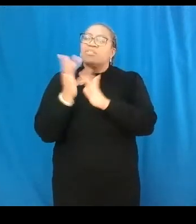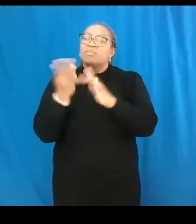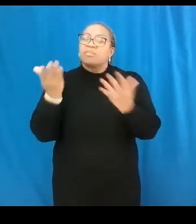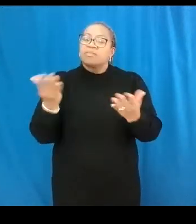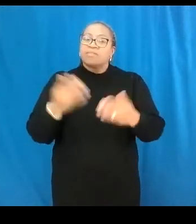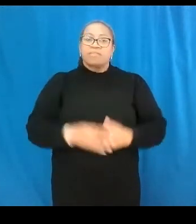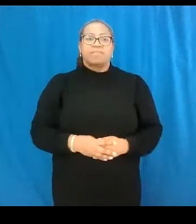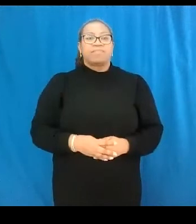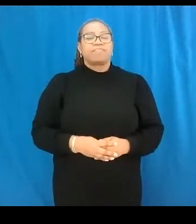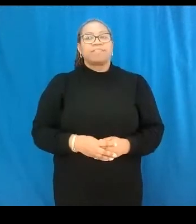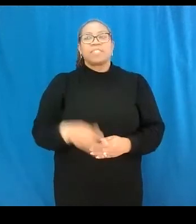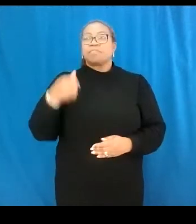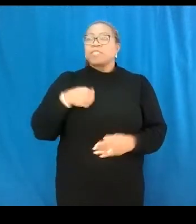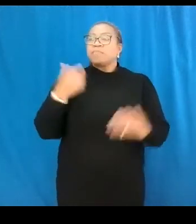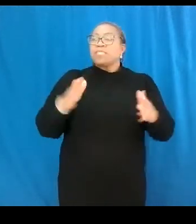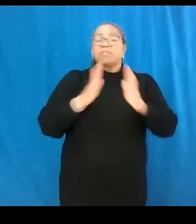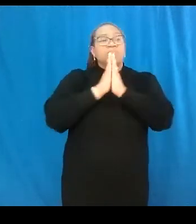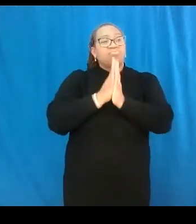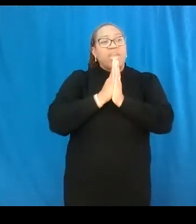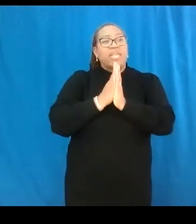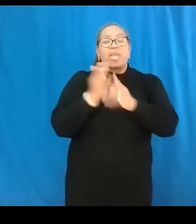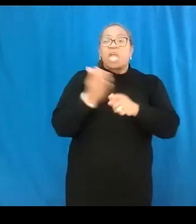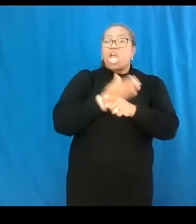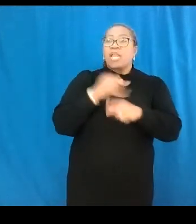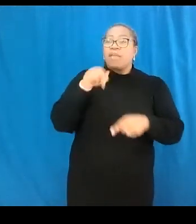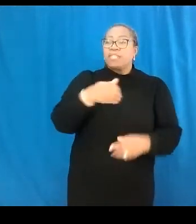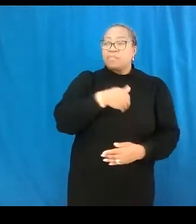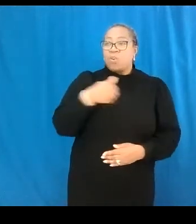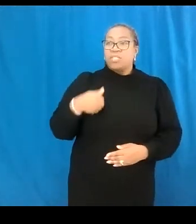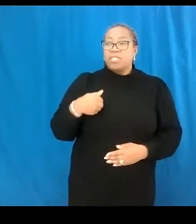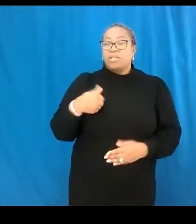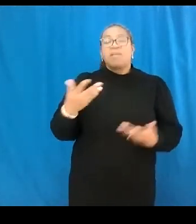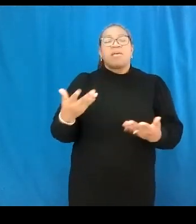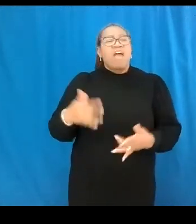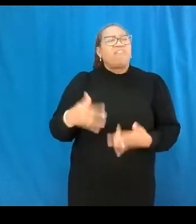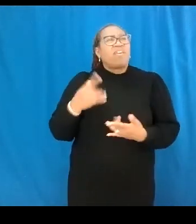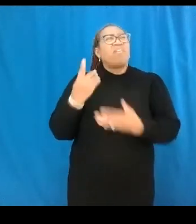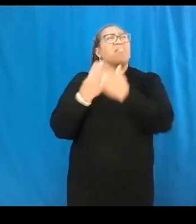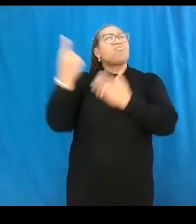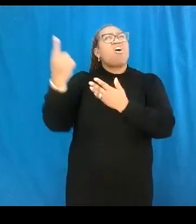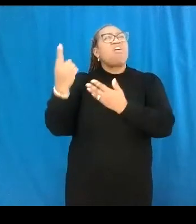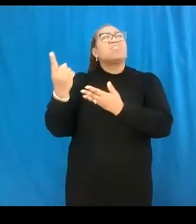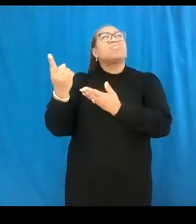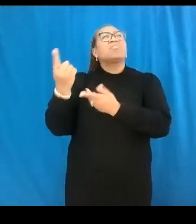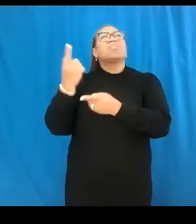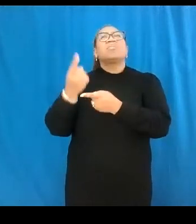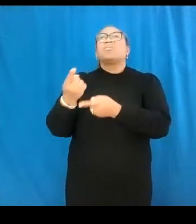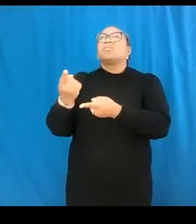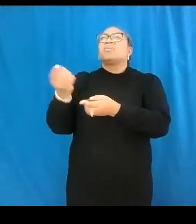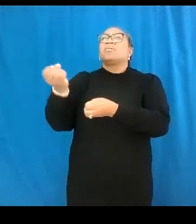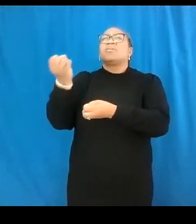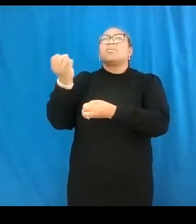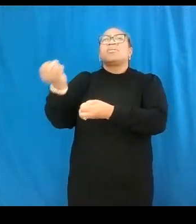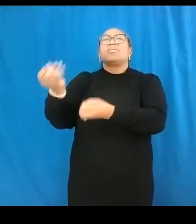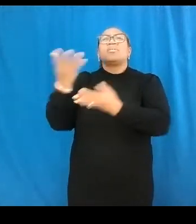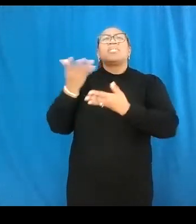was praying earlier this morning, I just heard the Lord say to us today that he's calling us to be a force